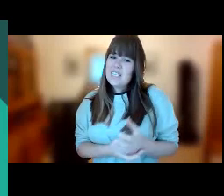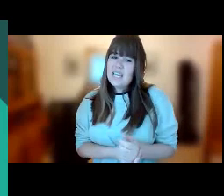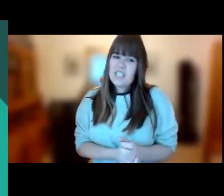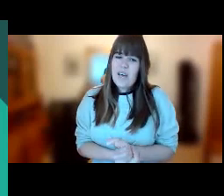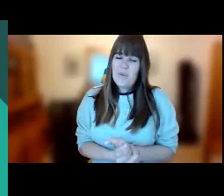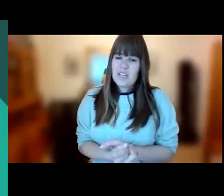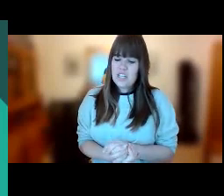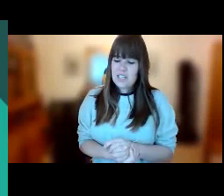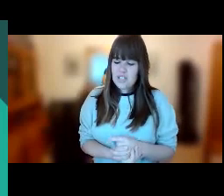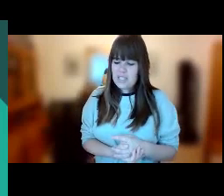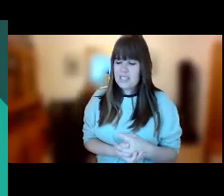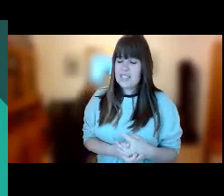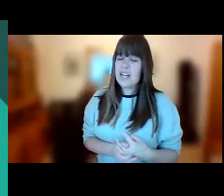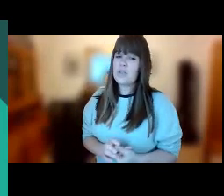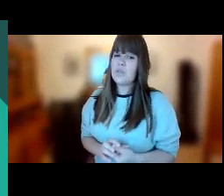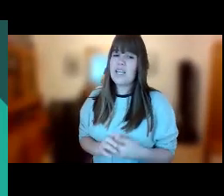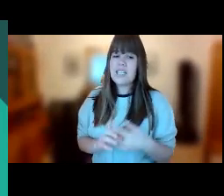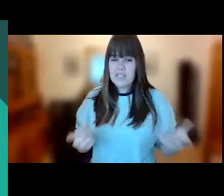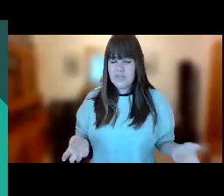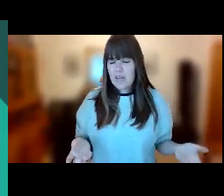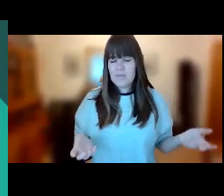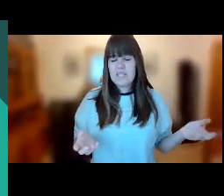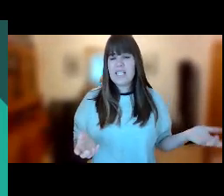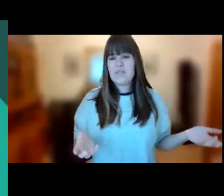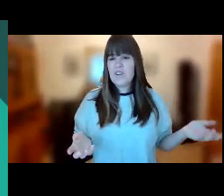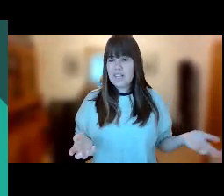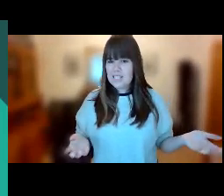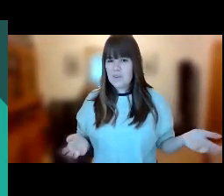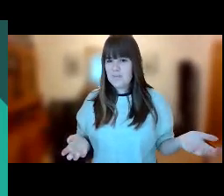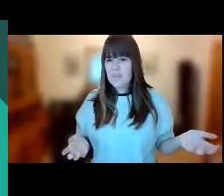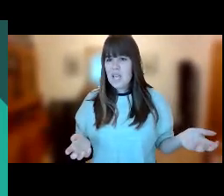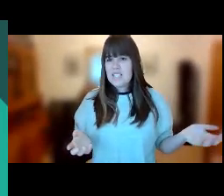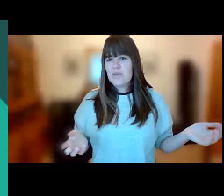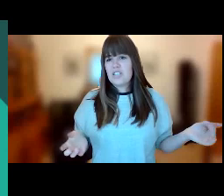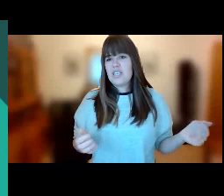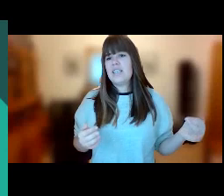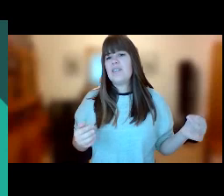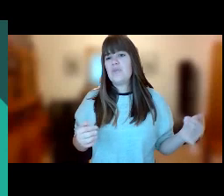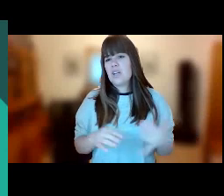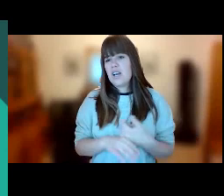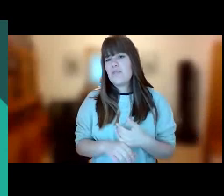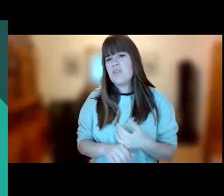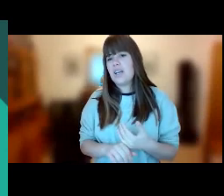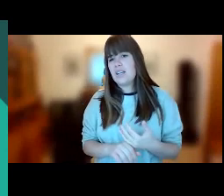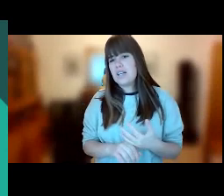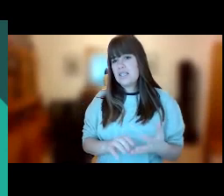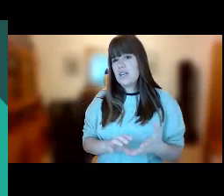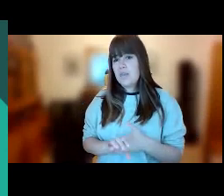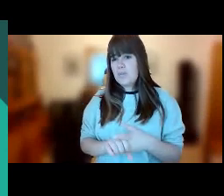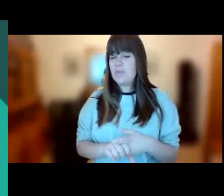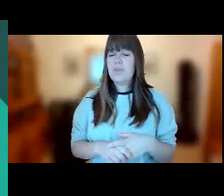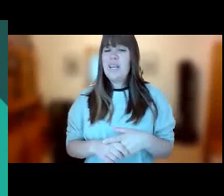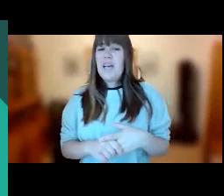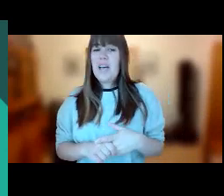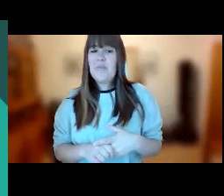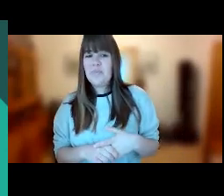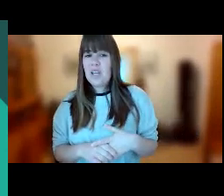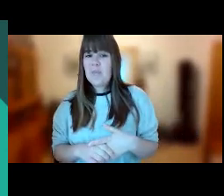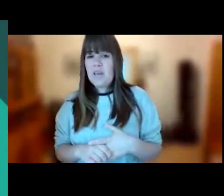had conversations about how we can change this, and it's now called sensory friendly swim. So actually we're kind of then recognising that